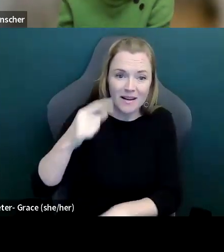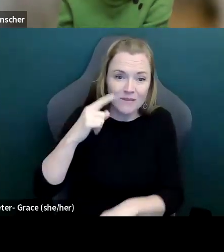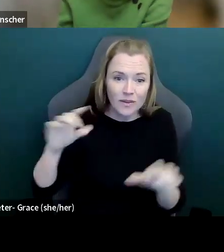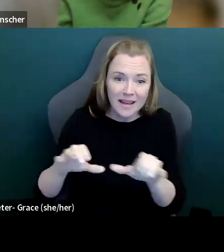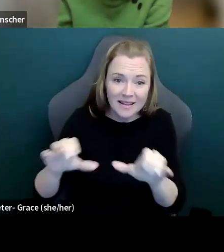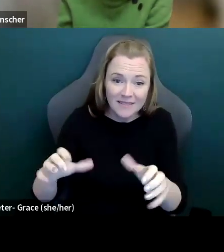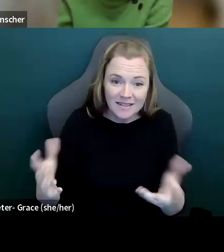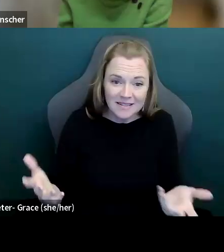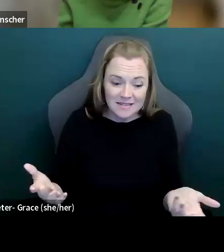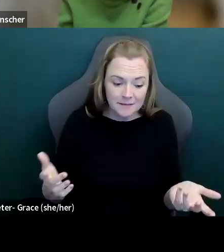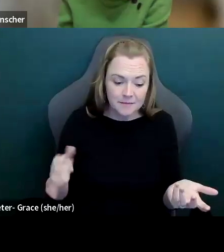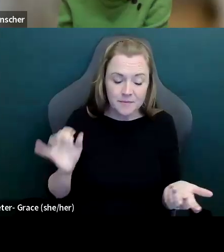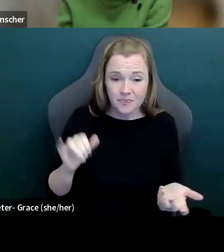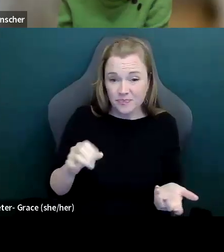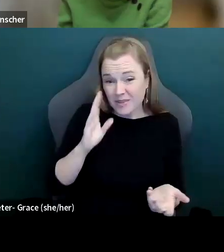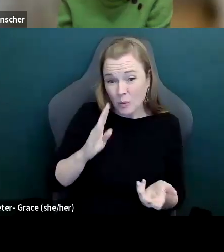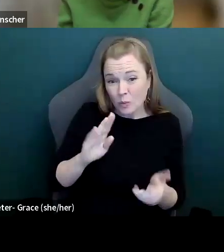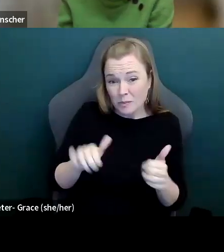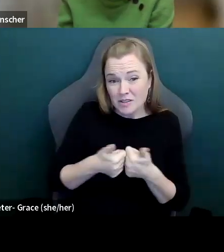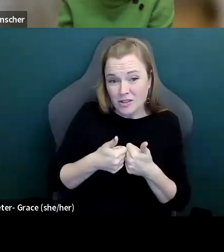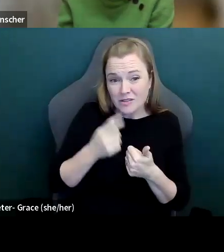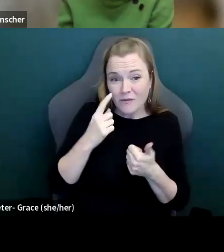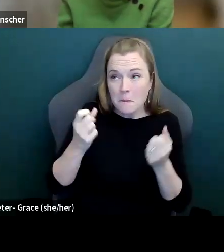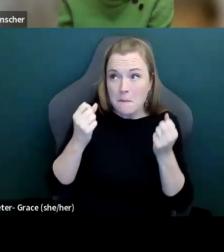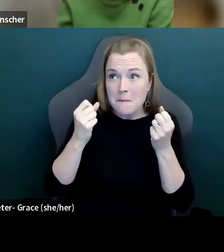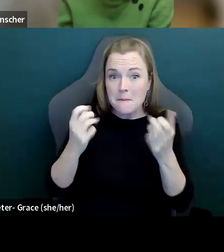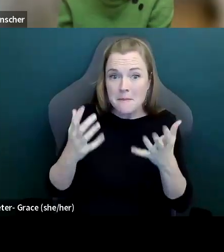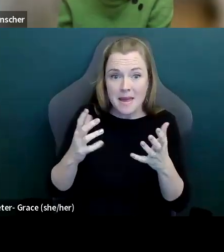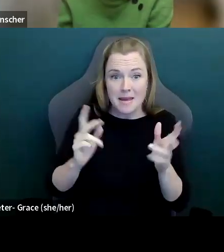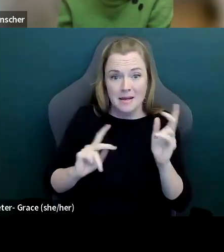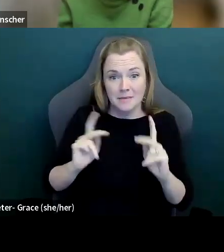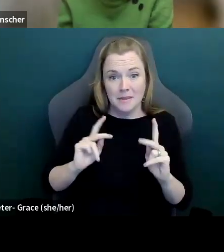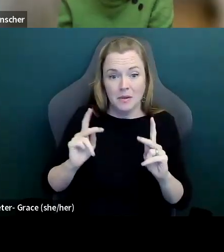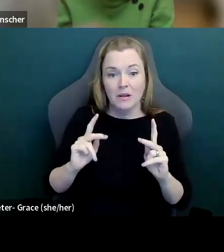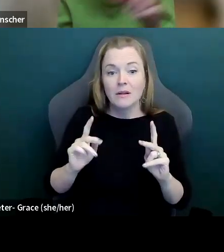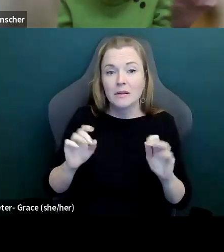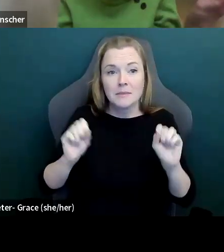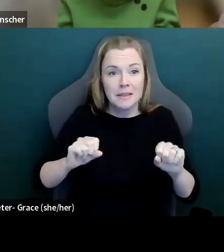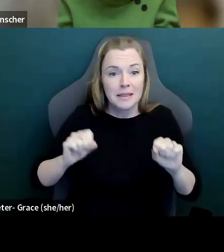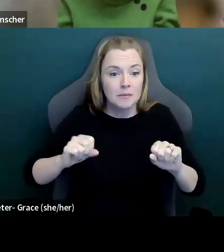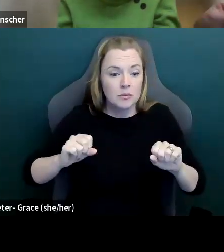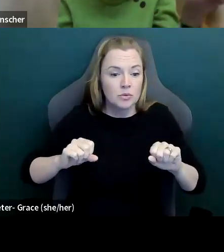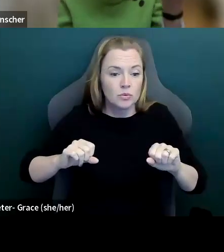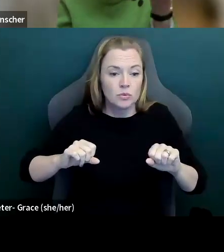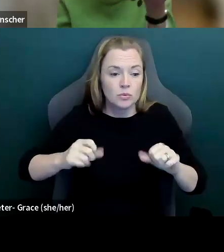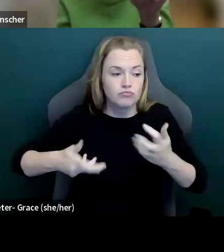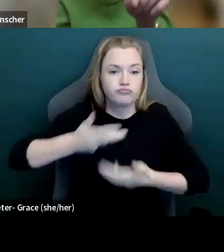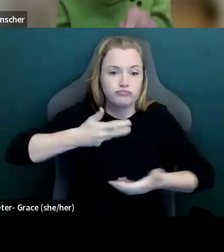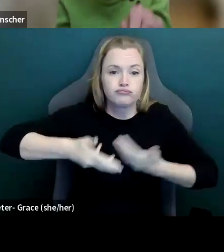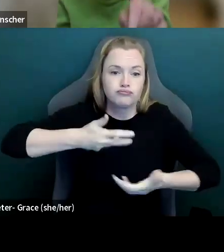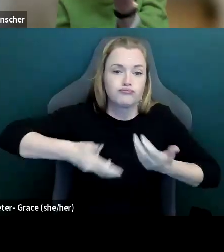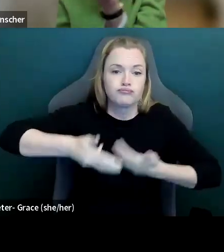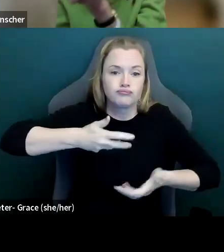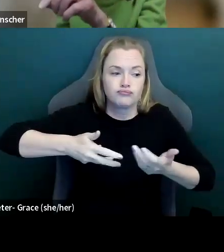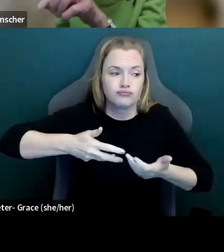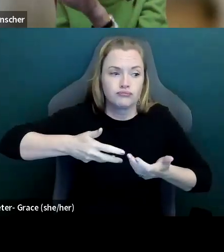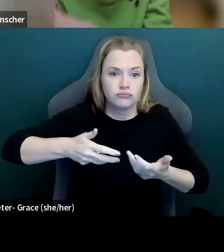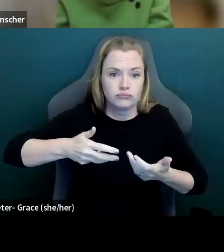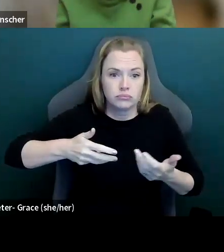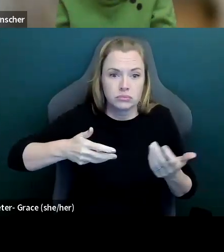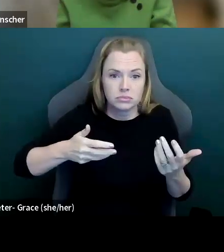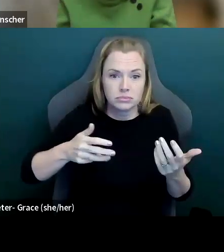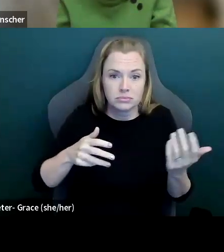and it probably will be hard for many people to be able to socialize unless they can do